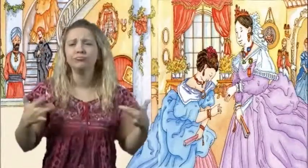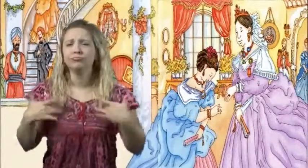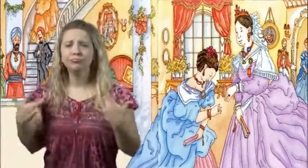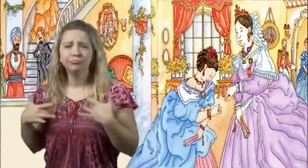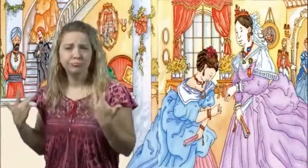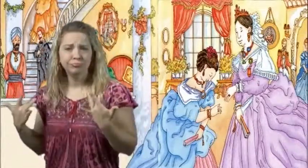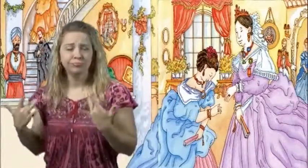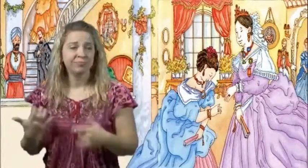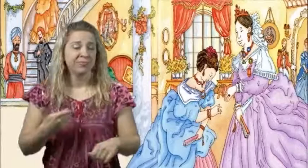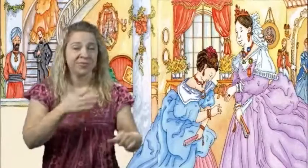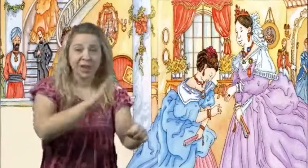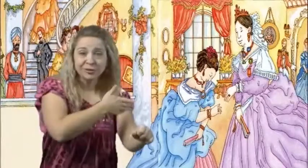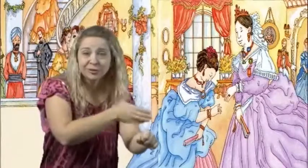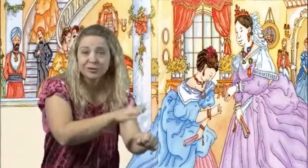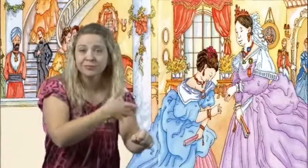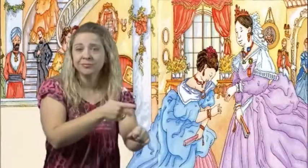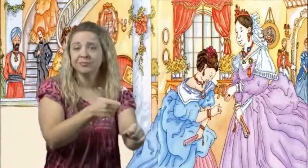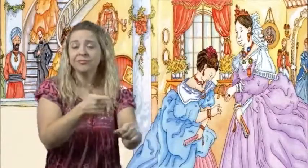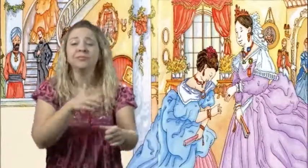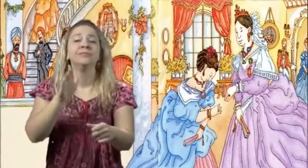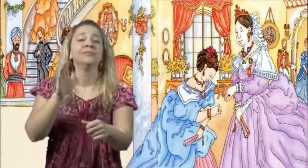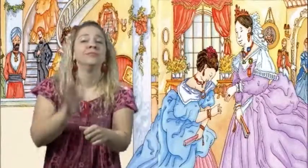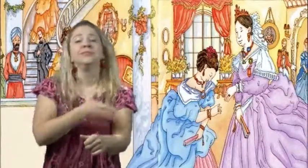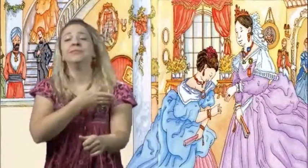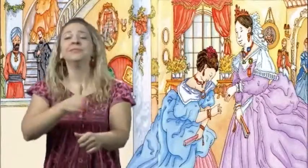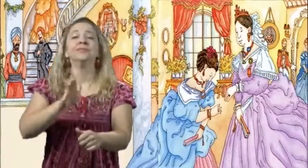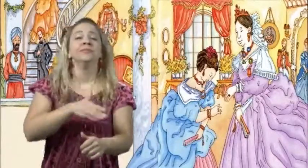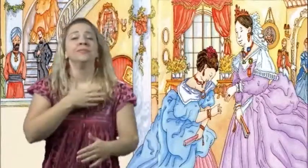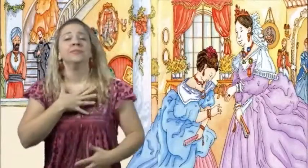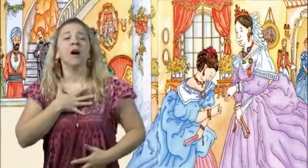They attended concerts, operas, and elegant parties.